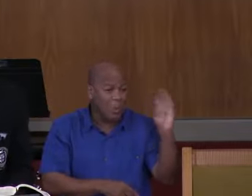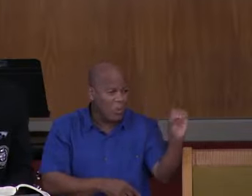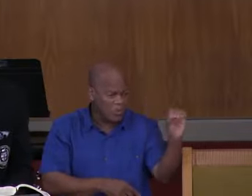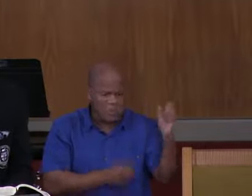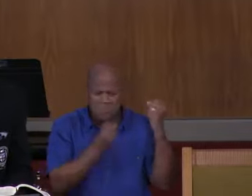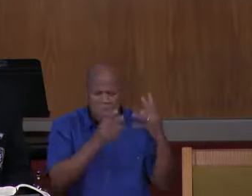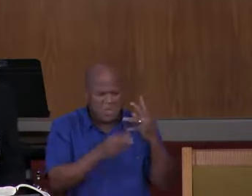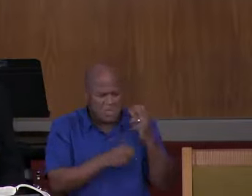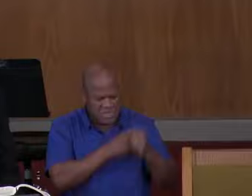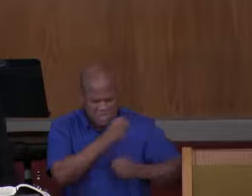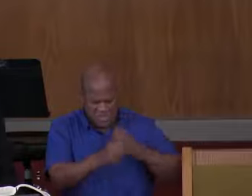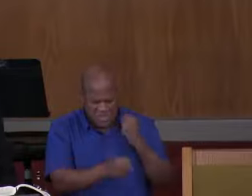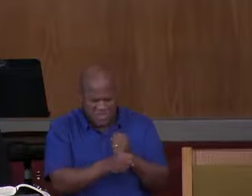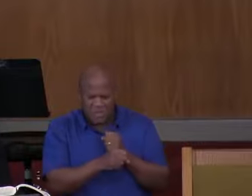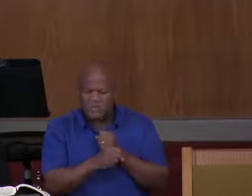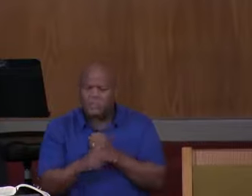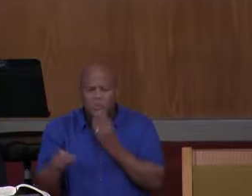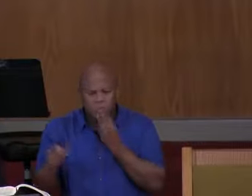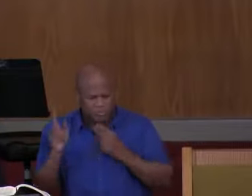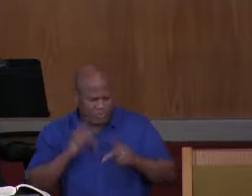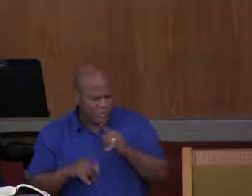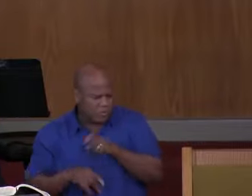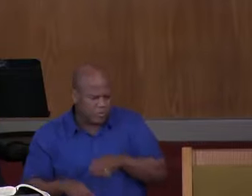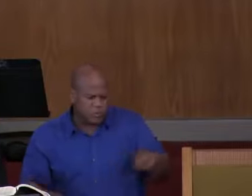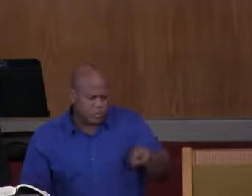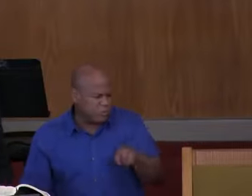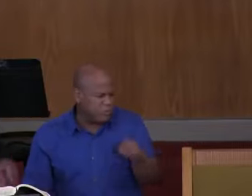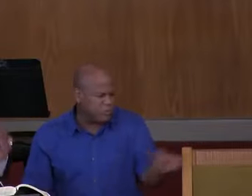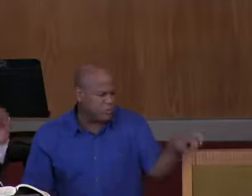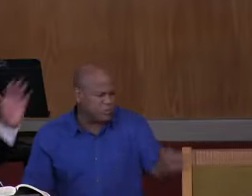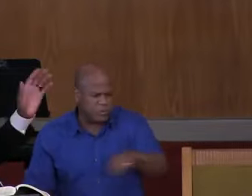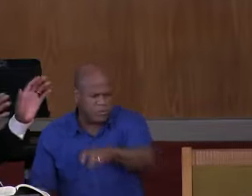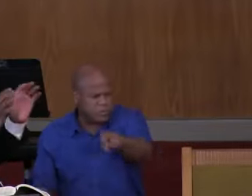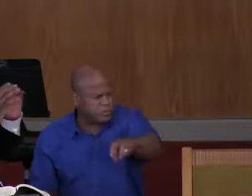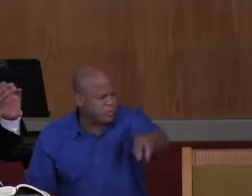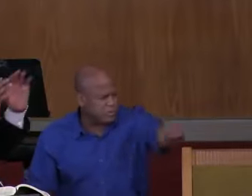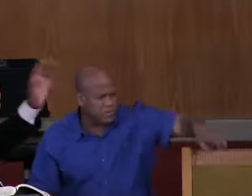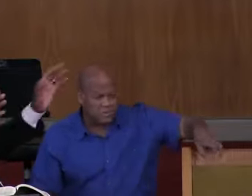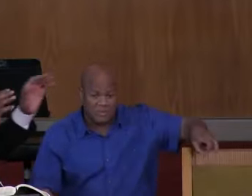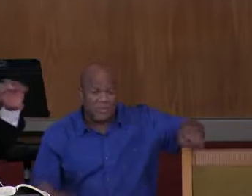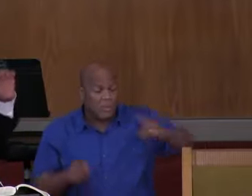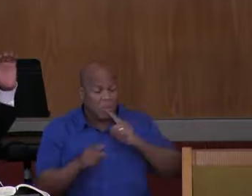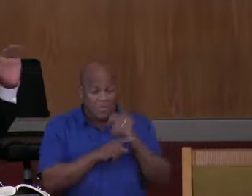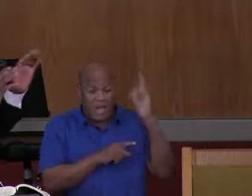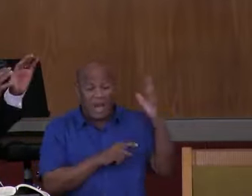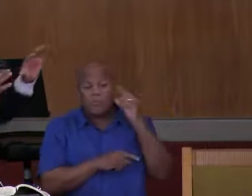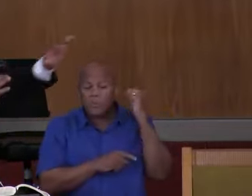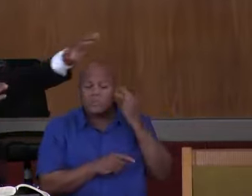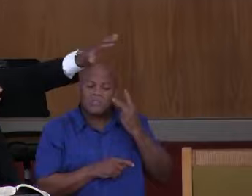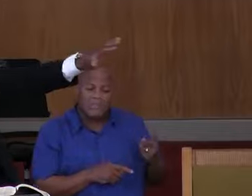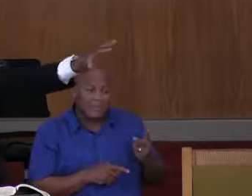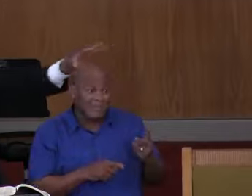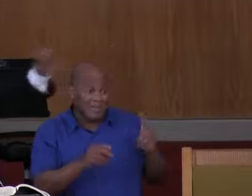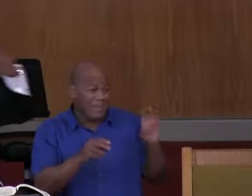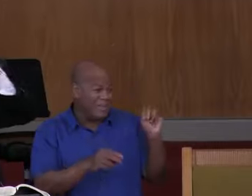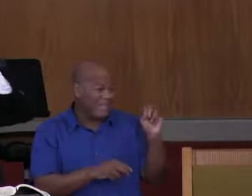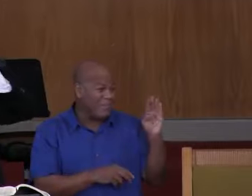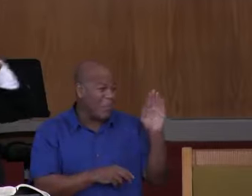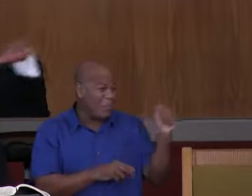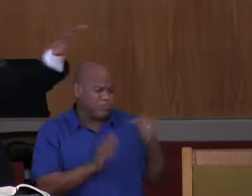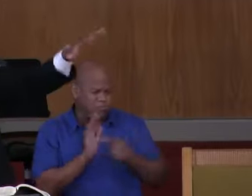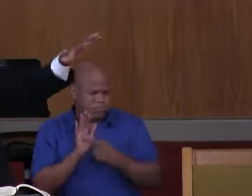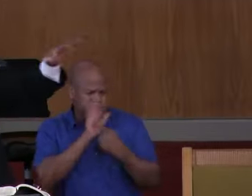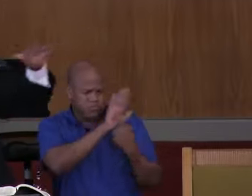it is here where Moses actually saw the promised land. So Nebo, as a mountain, shows